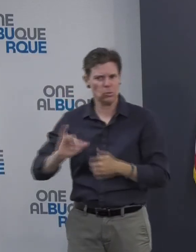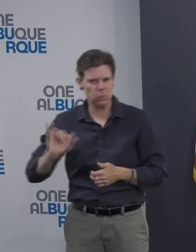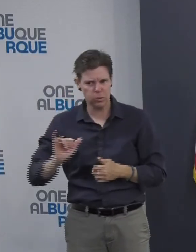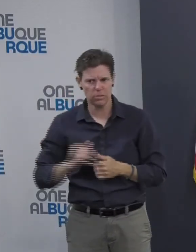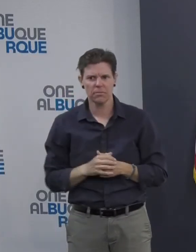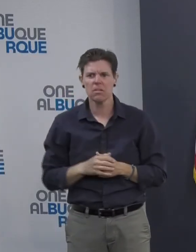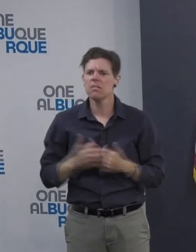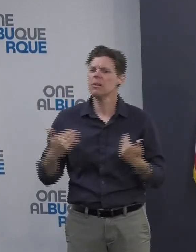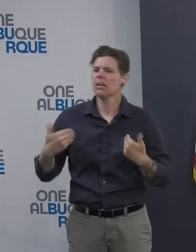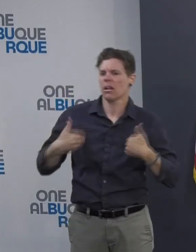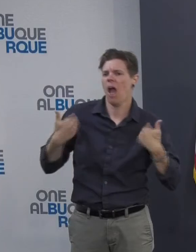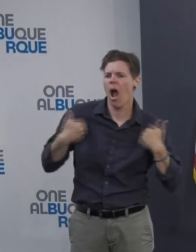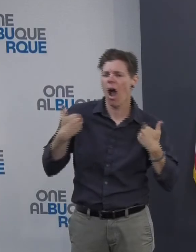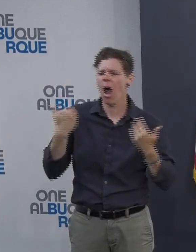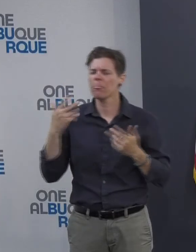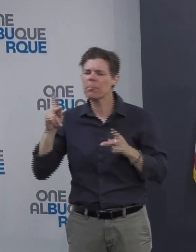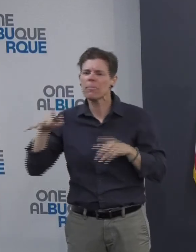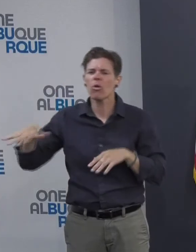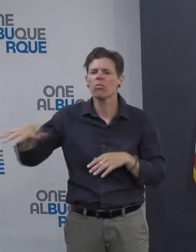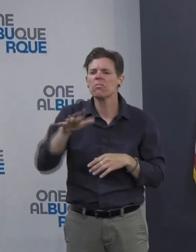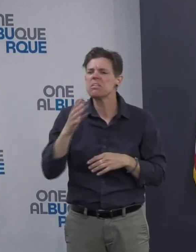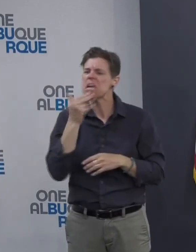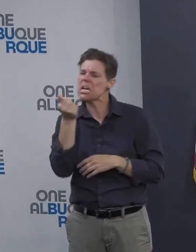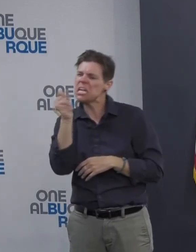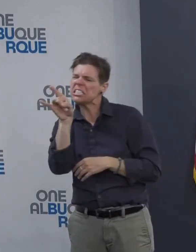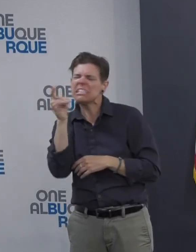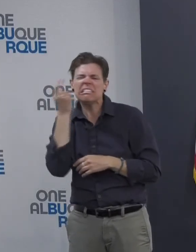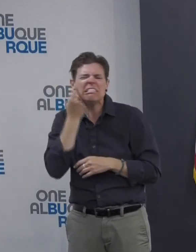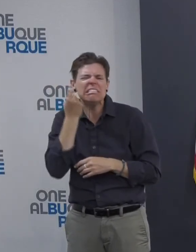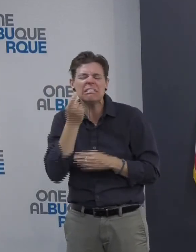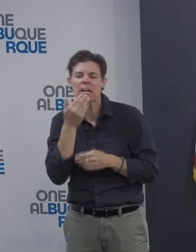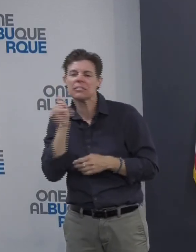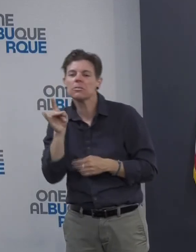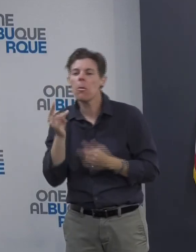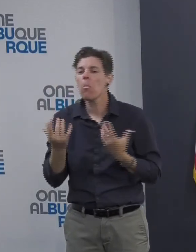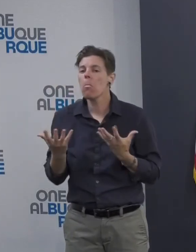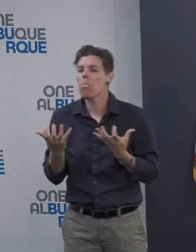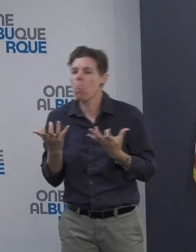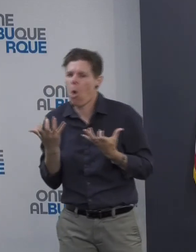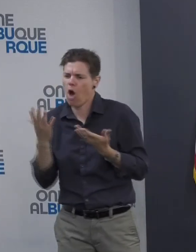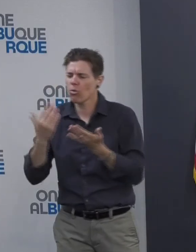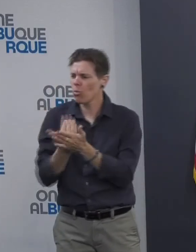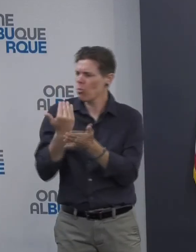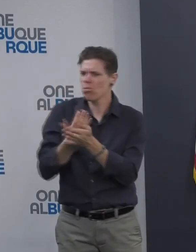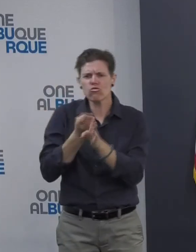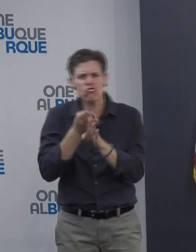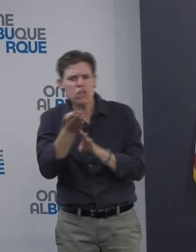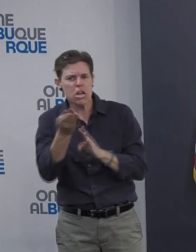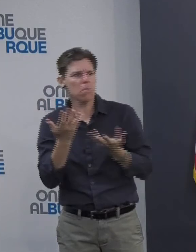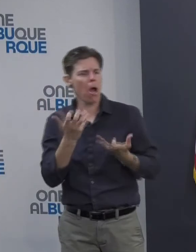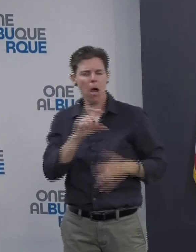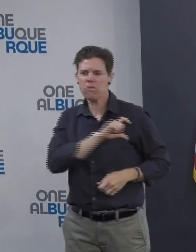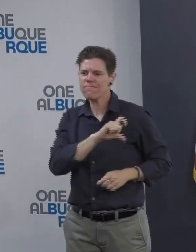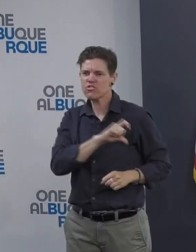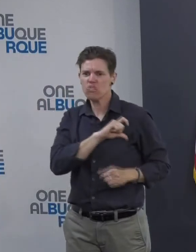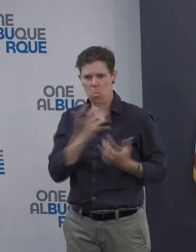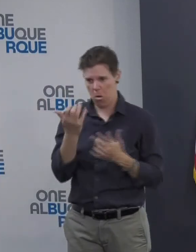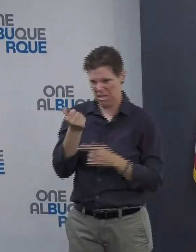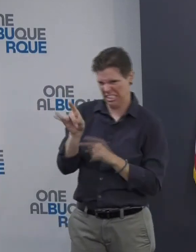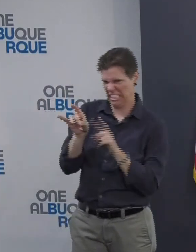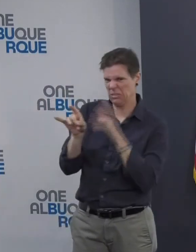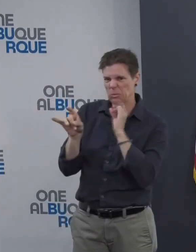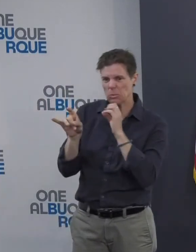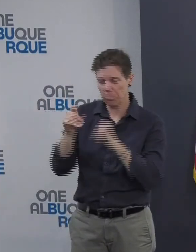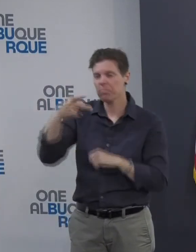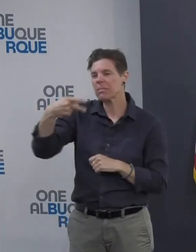that are over 18 years old and want to start their career in law enforcement, the PSA program